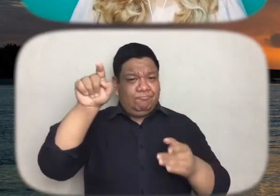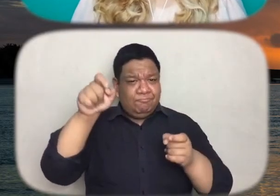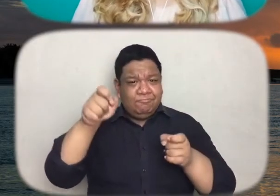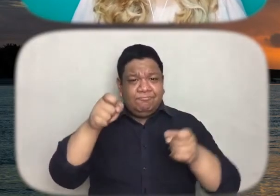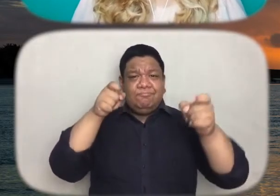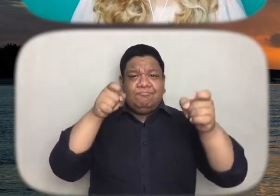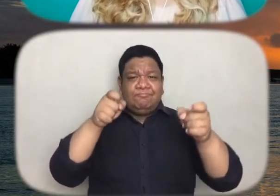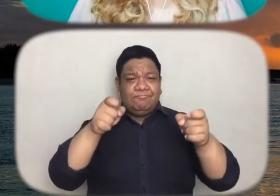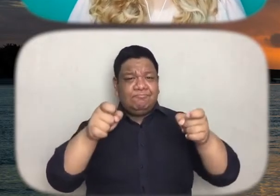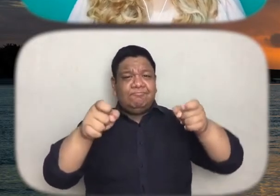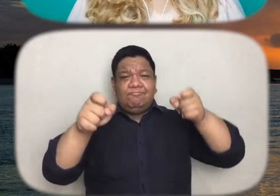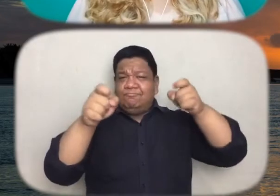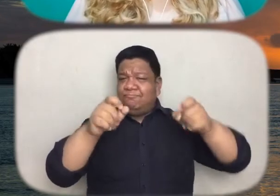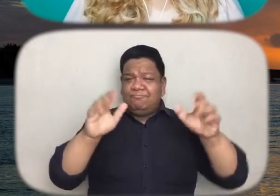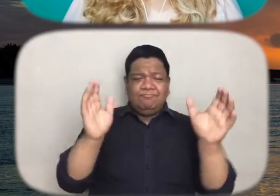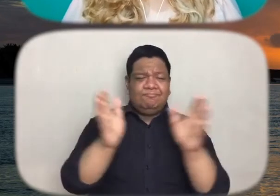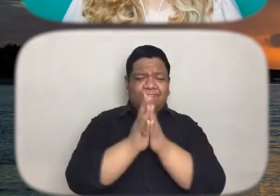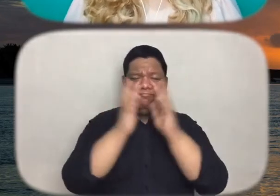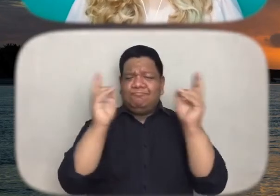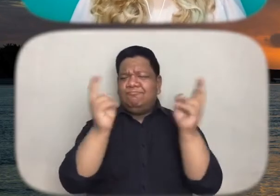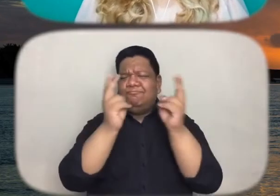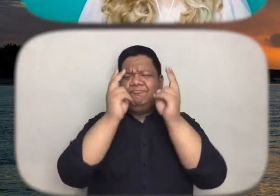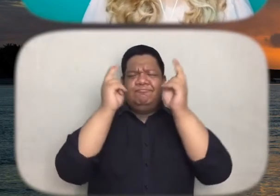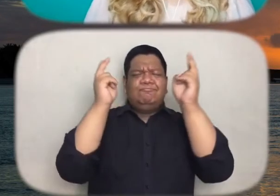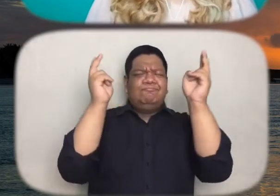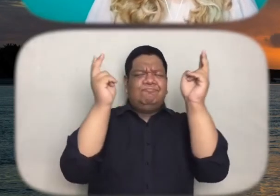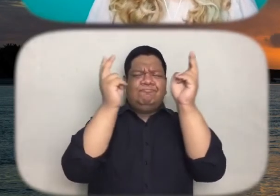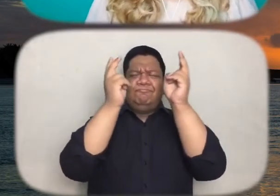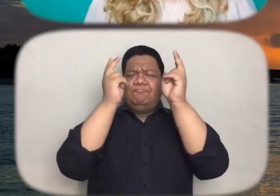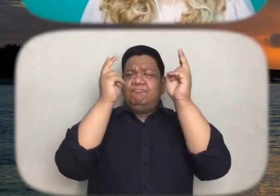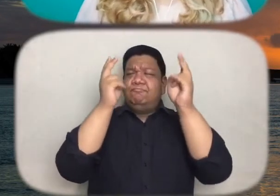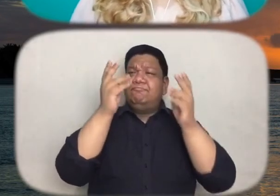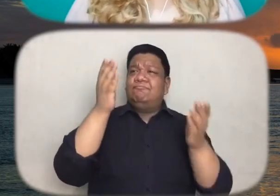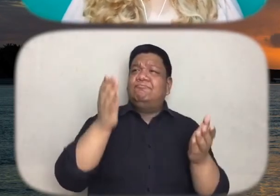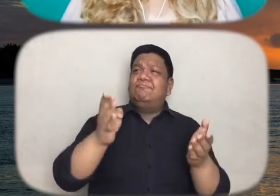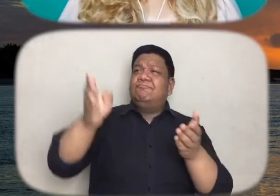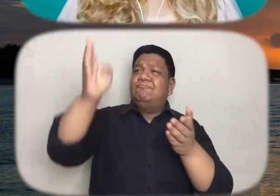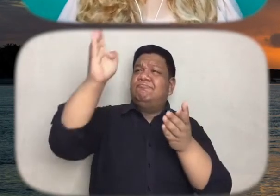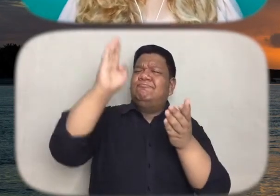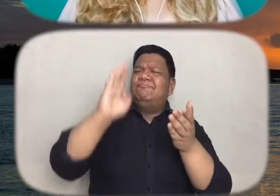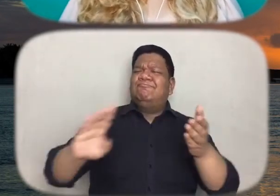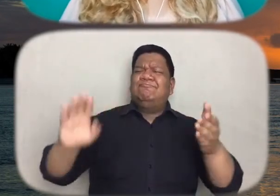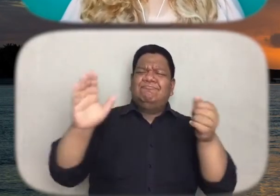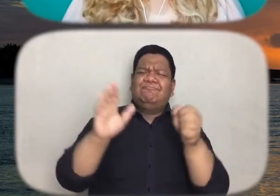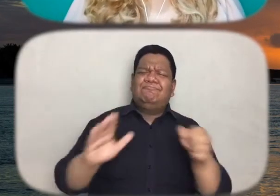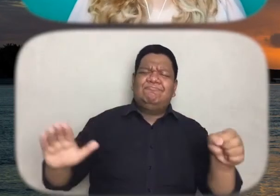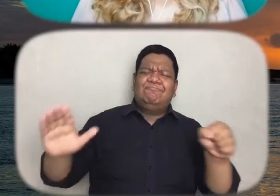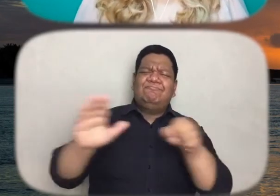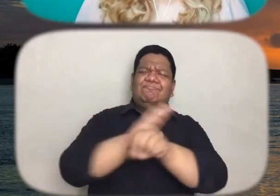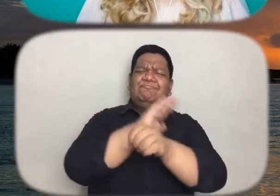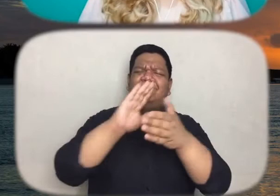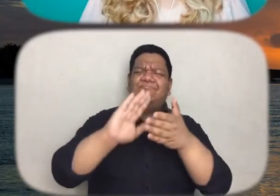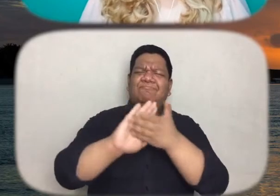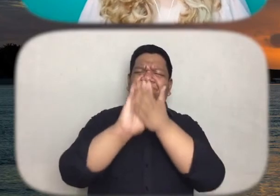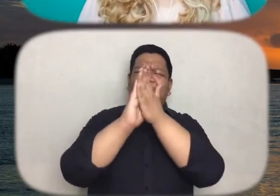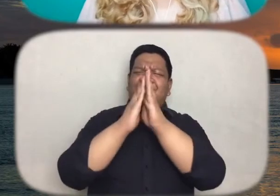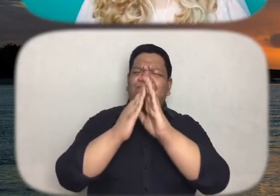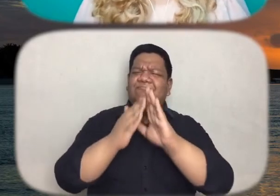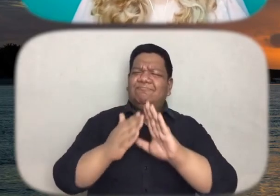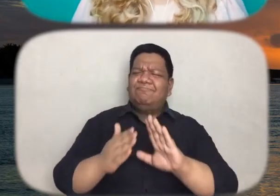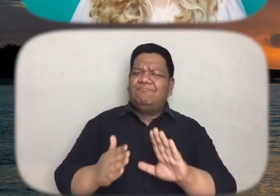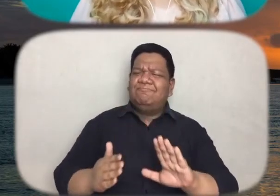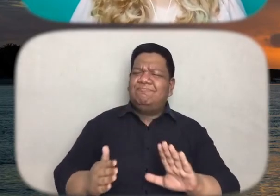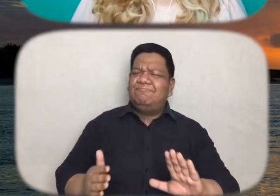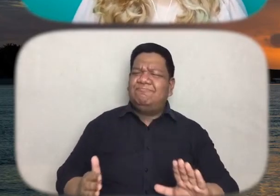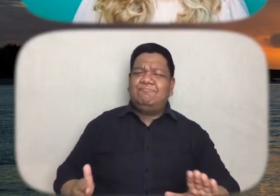Lord, you reign in victory. Jehovah Shalom,